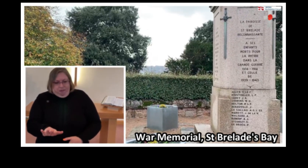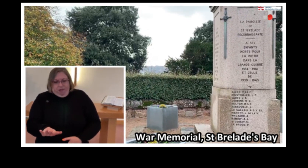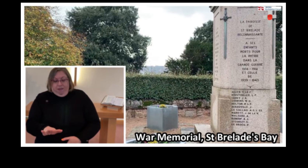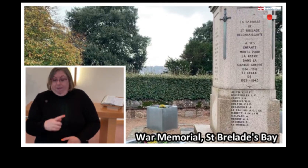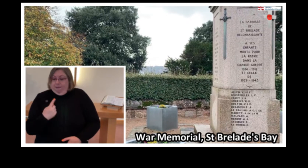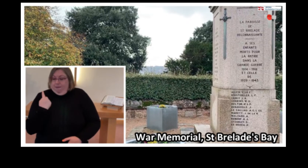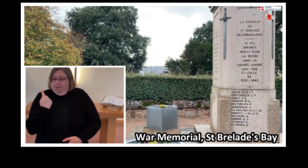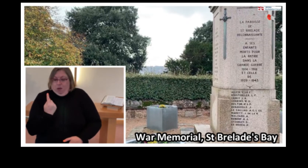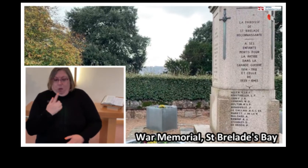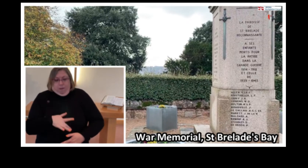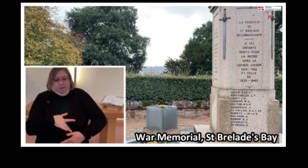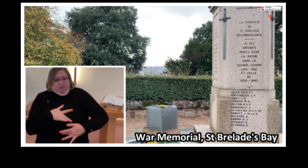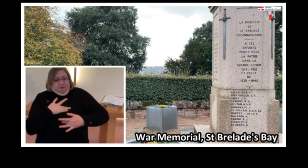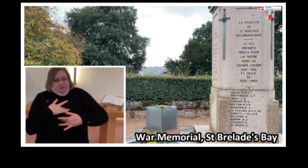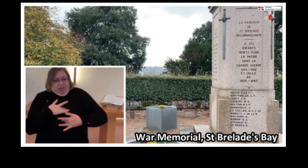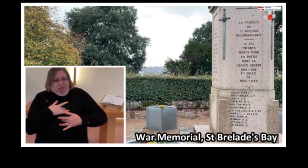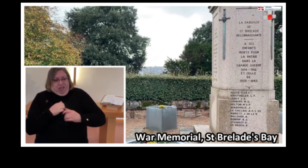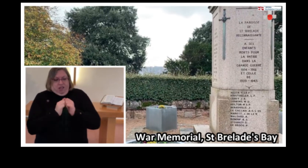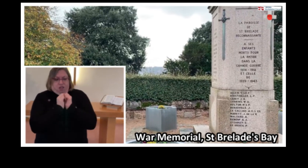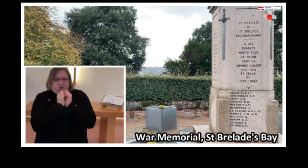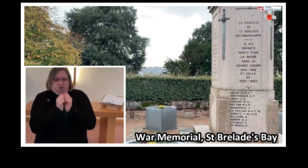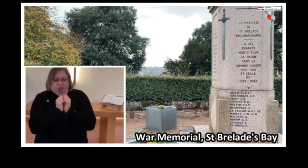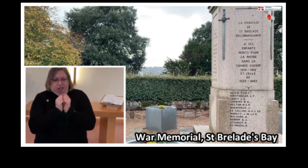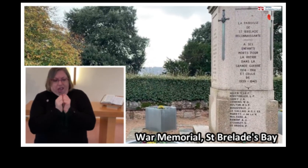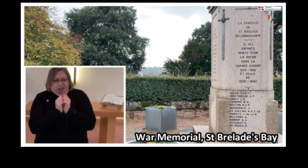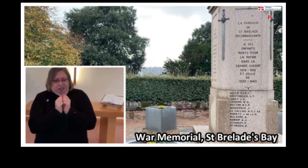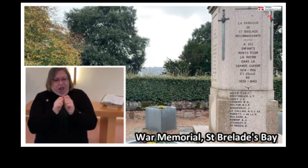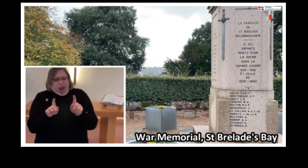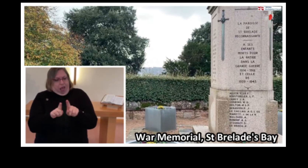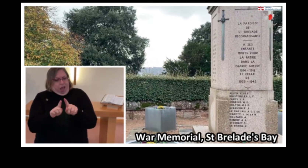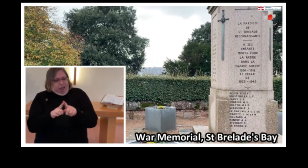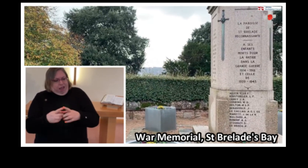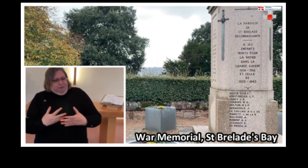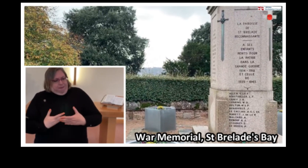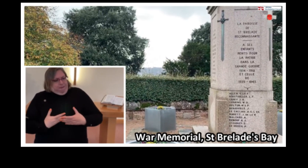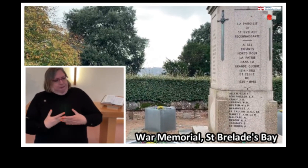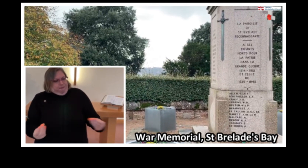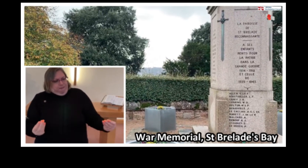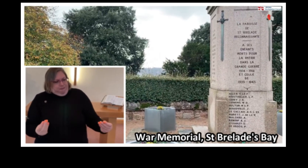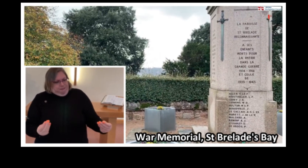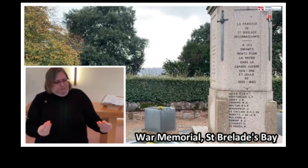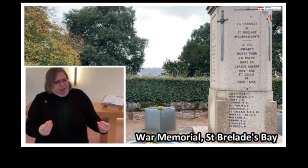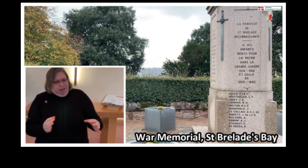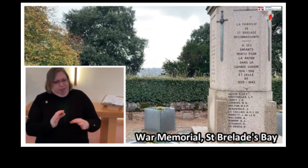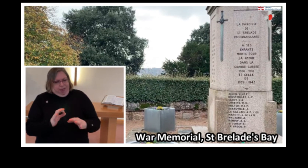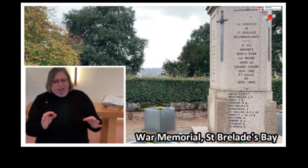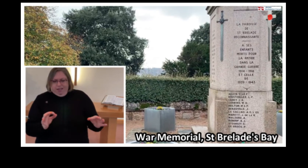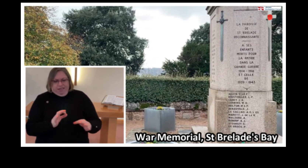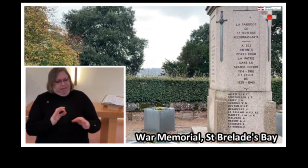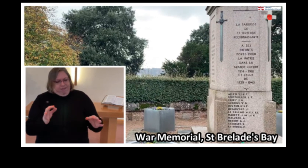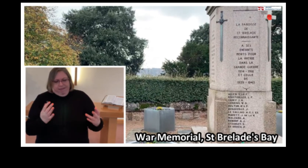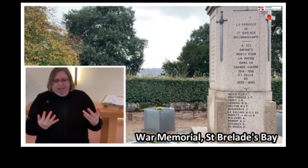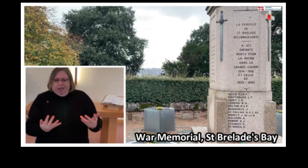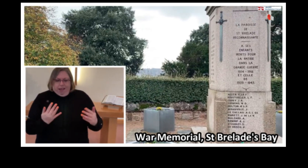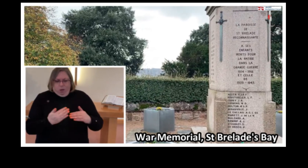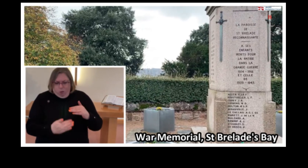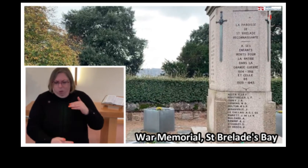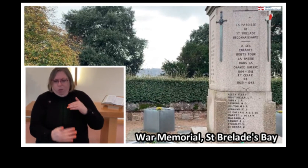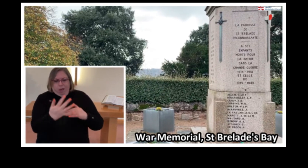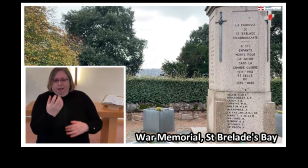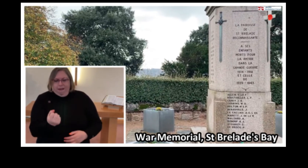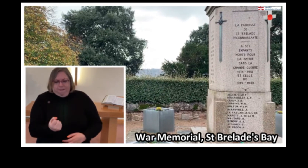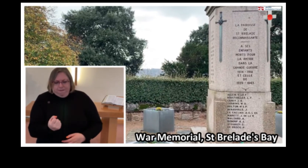For those who feel a great emptiness within, and for those who remember the happy times they once